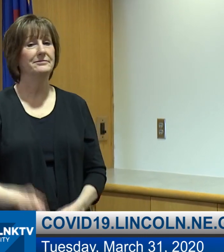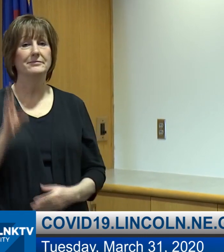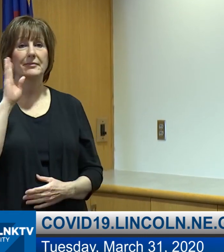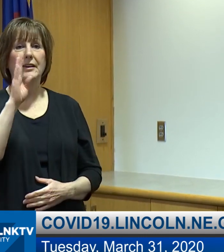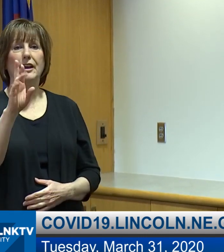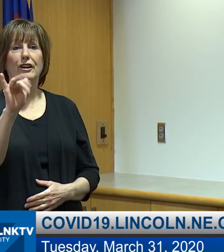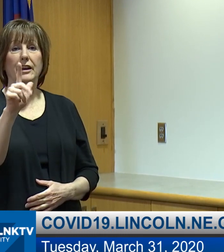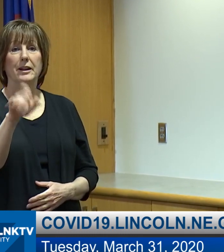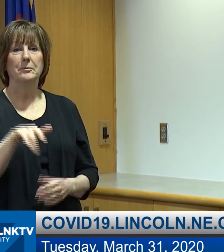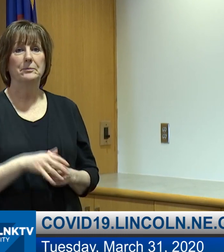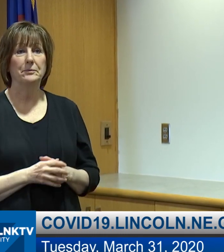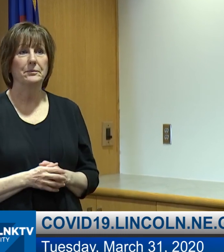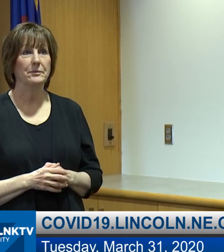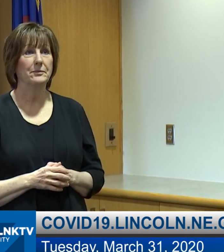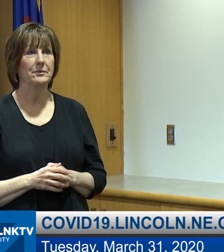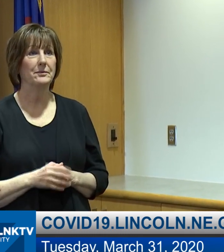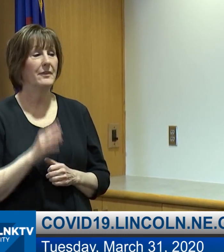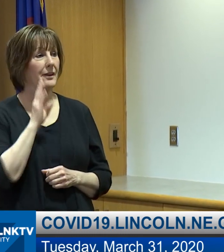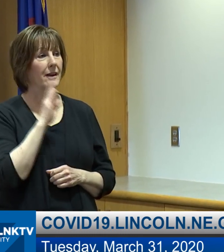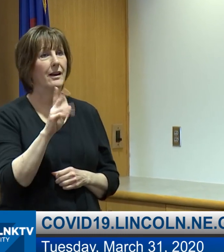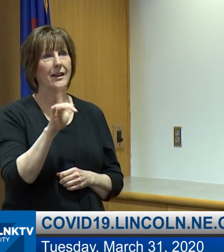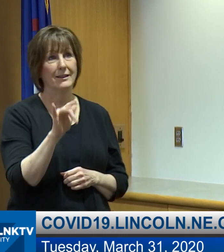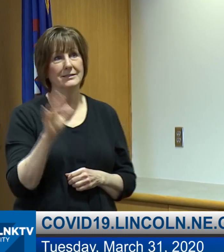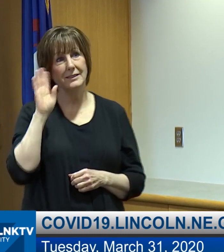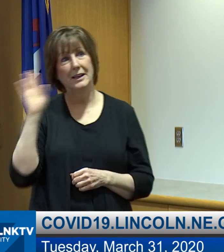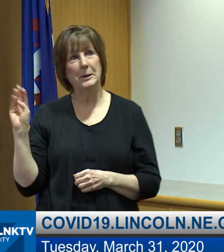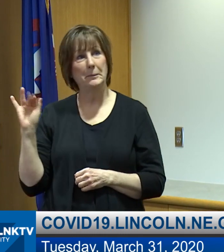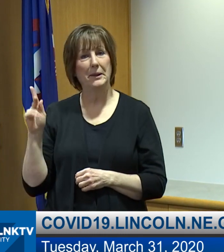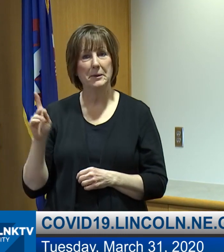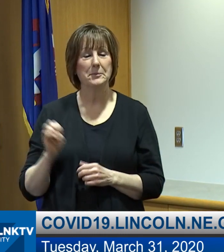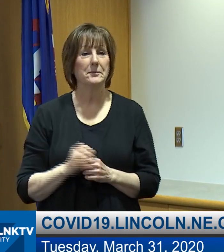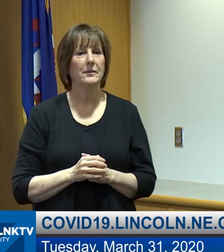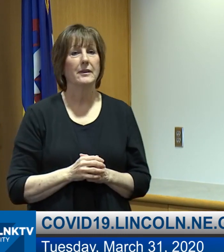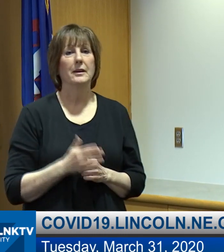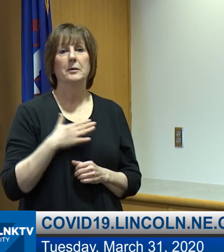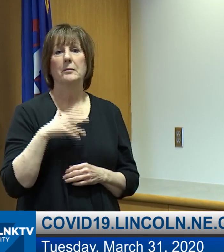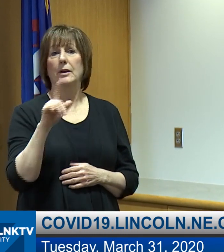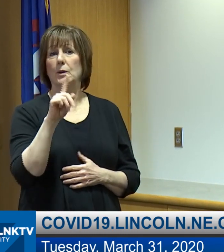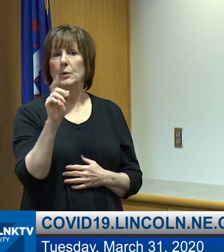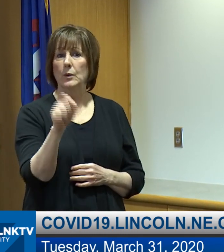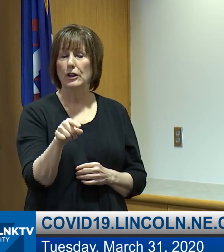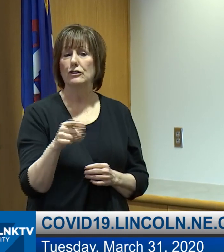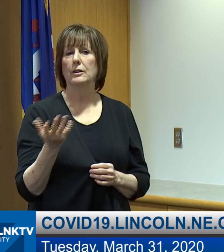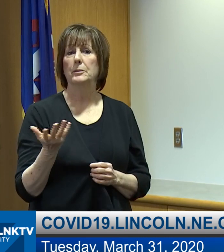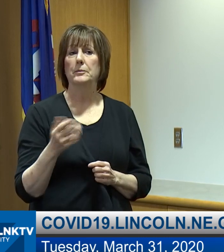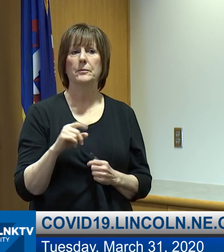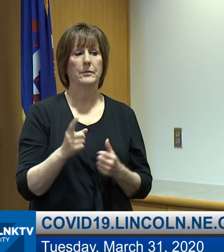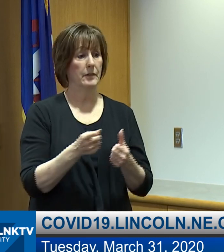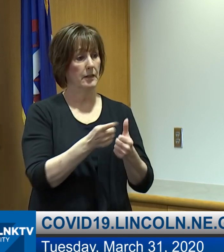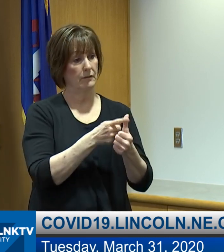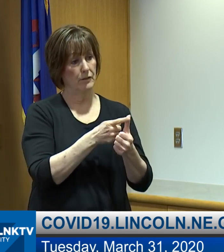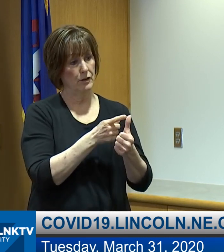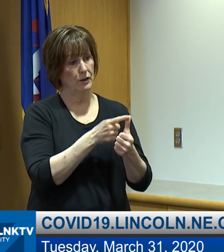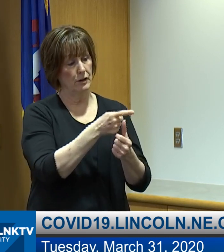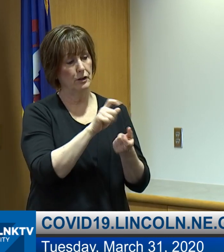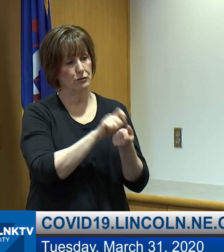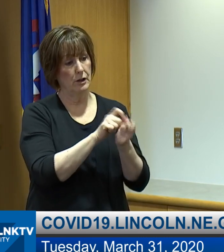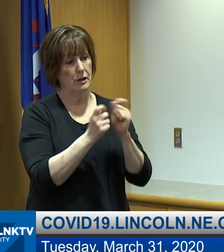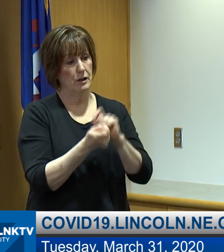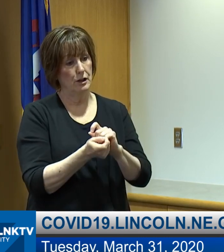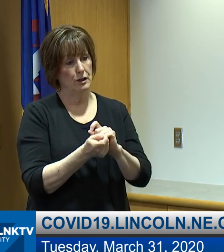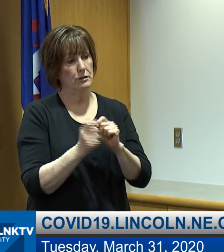Hey, Riley. Hi, Liz. Hi, Mike. My question is, first, with the change